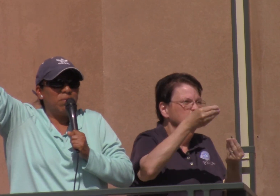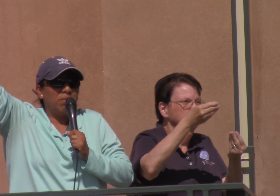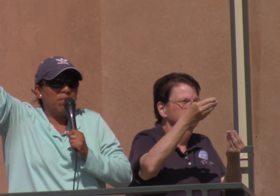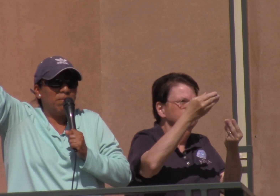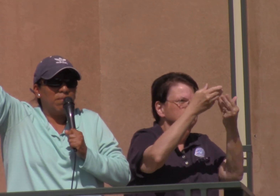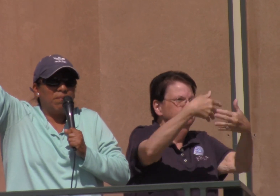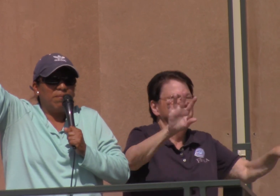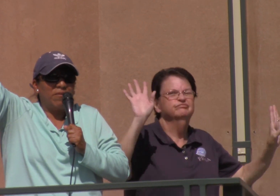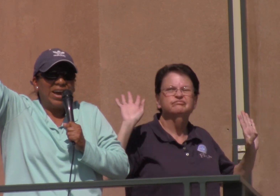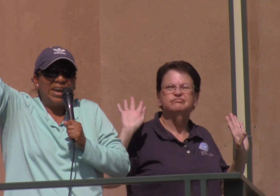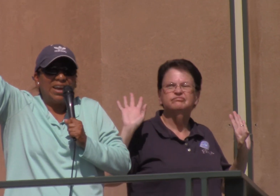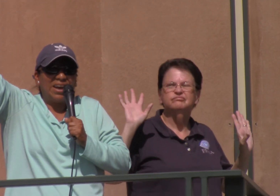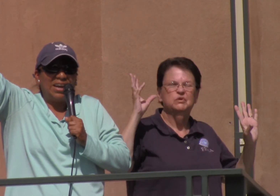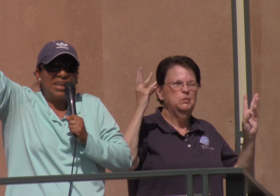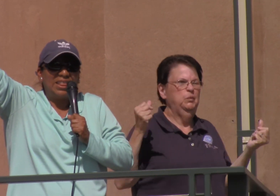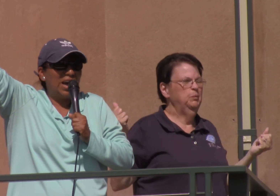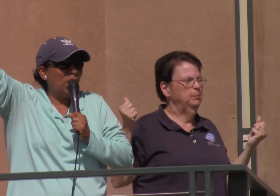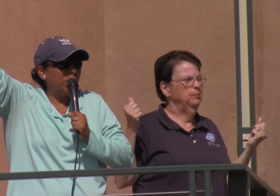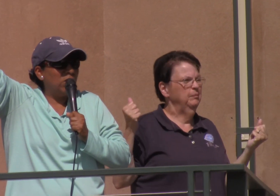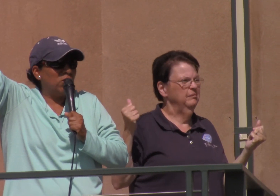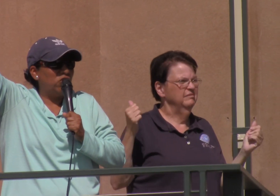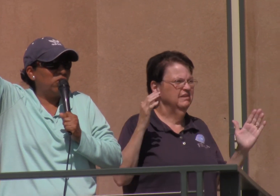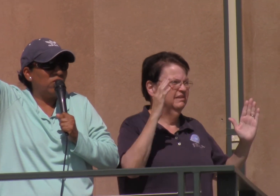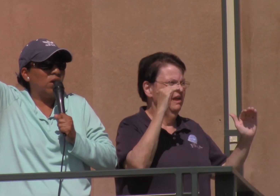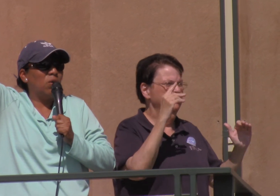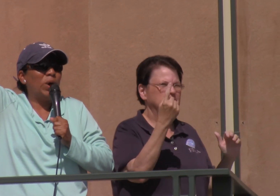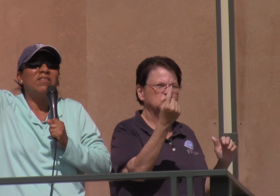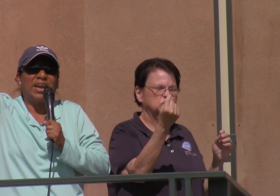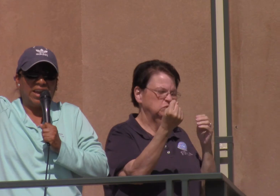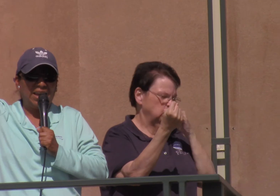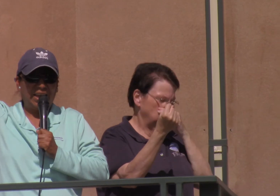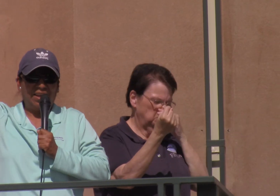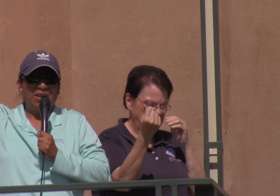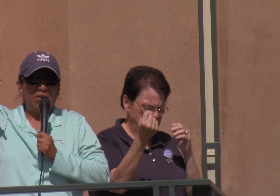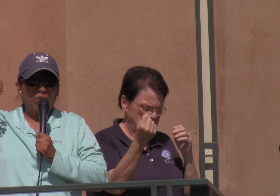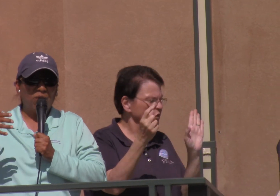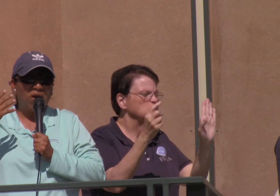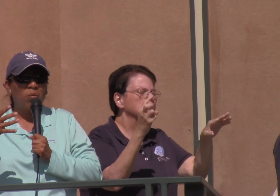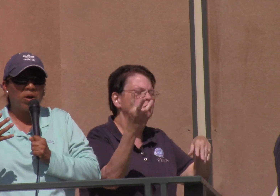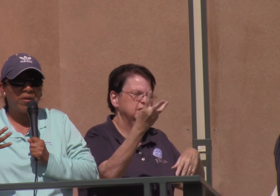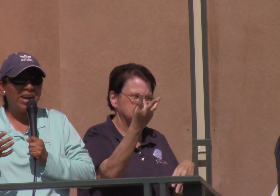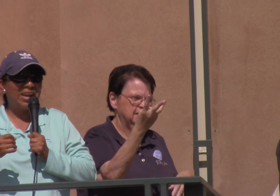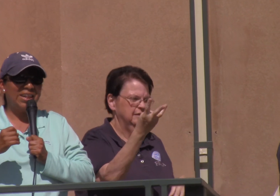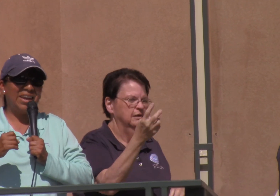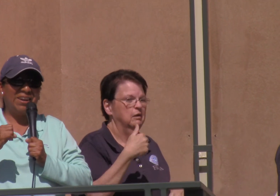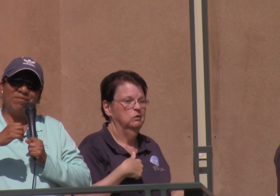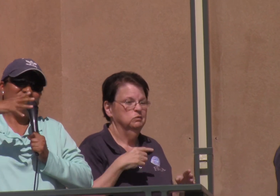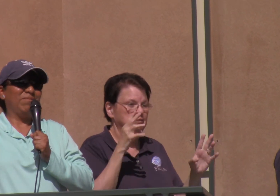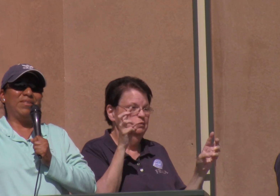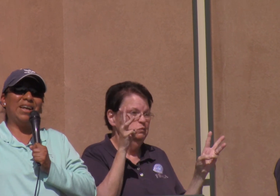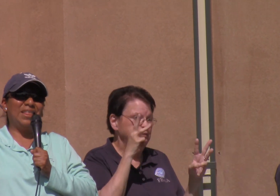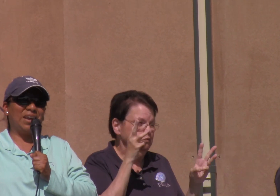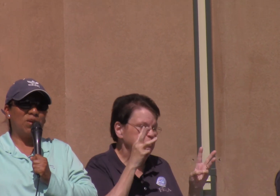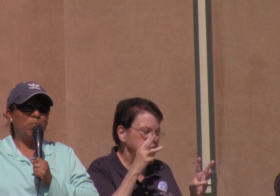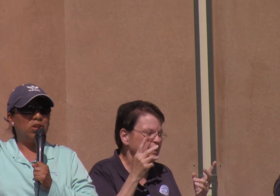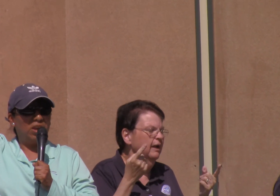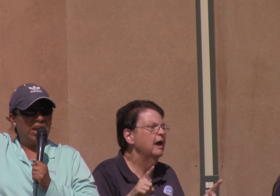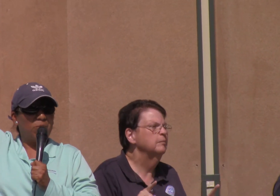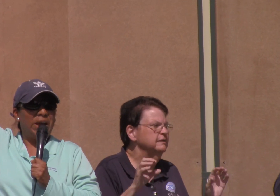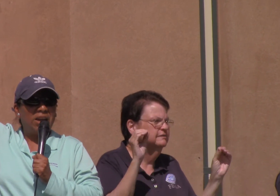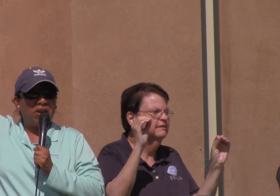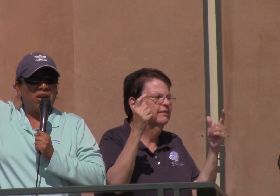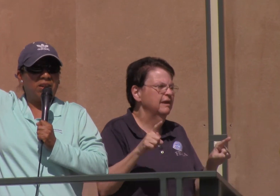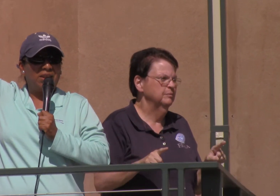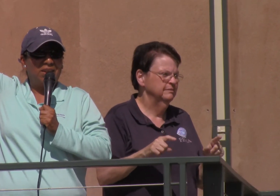broke up, right? I think that happened on Wednesday. We were all worried, and then nothing. But